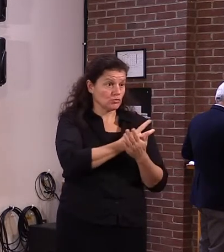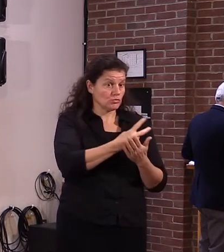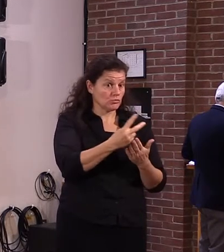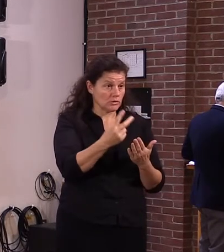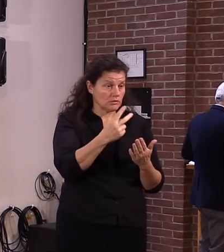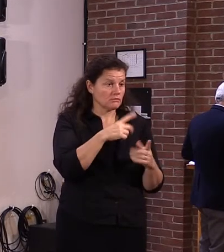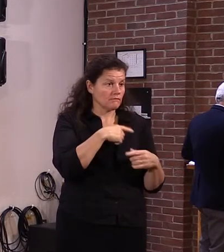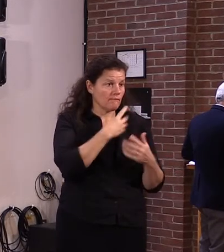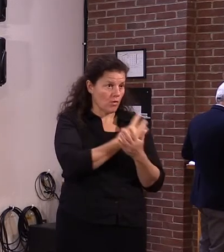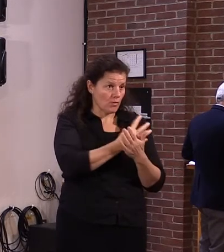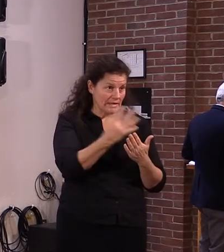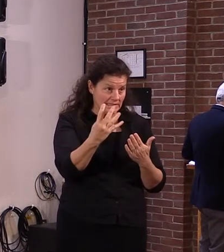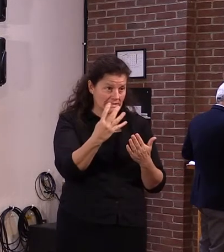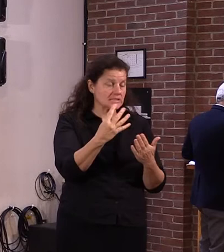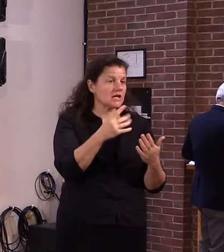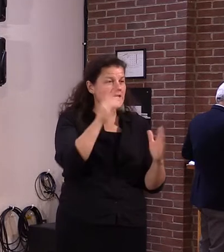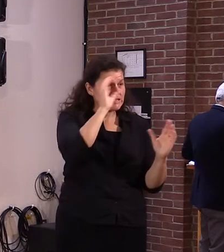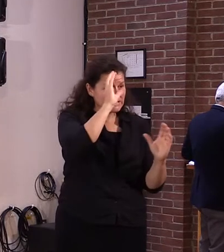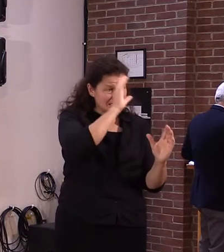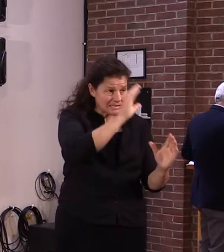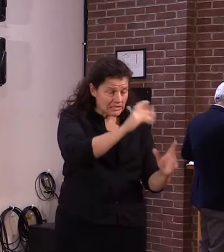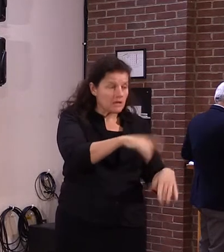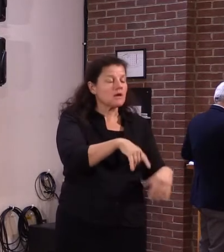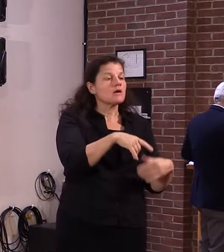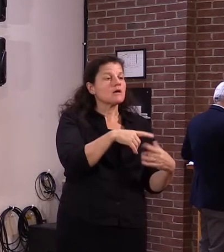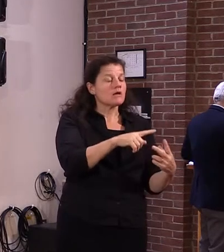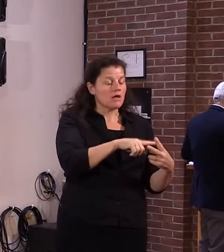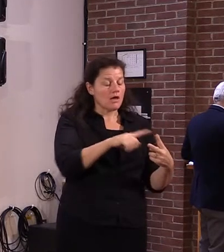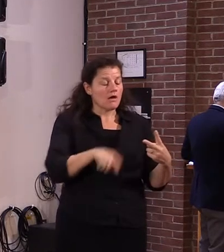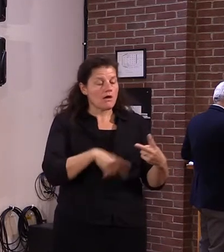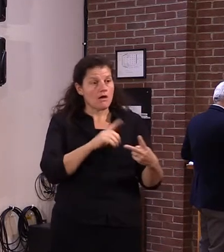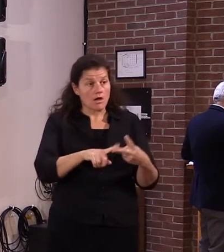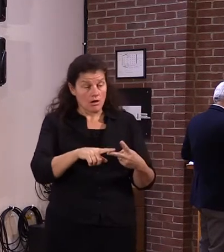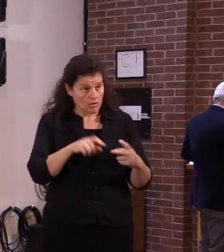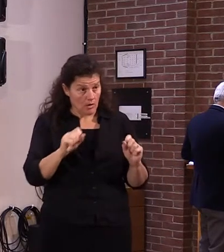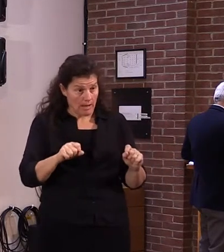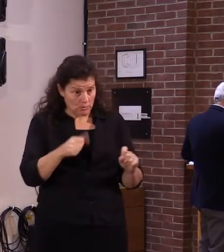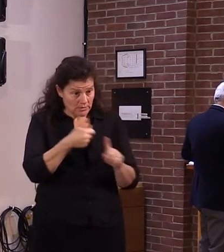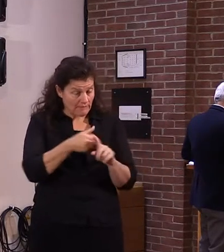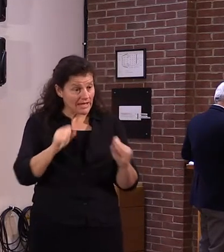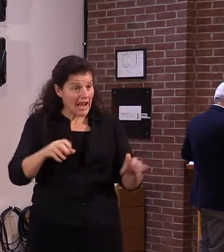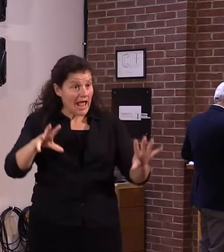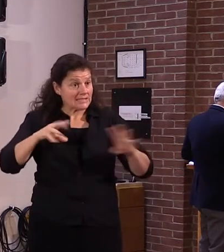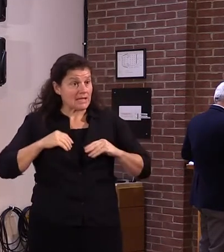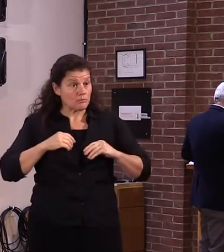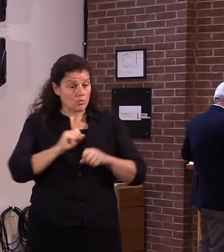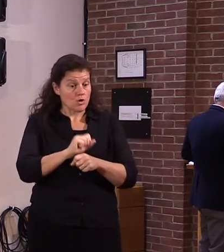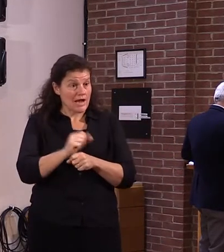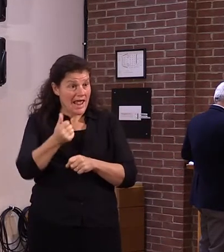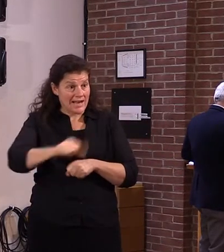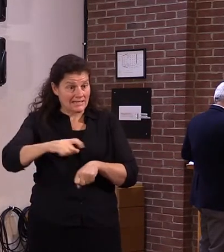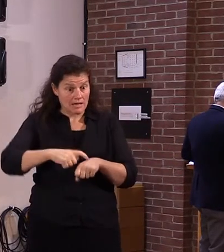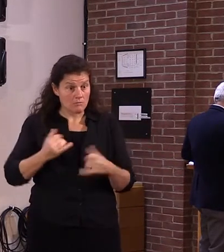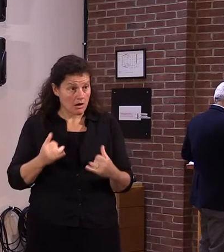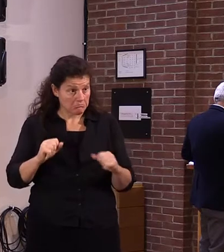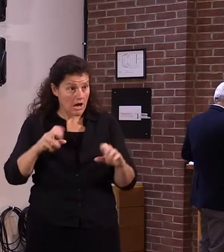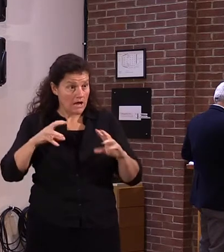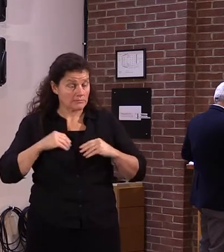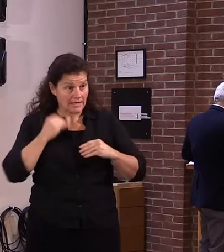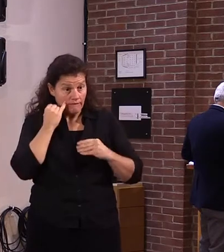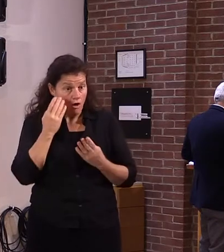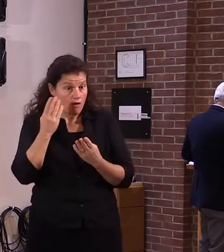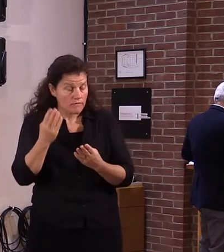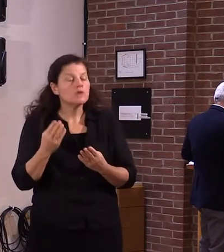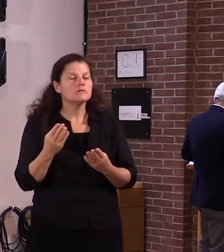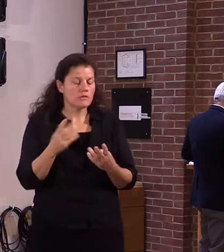work, are you able to accept work? And it's those two critical questions that determine what a state's unemployment